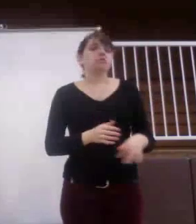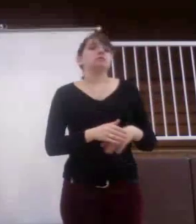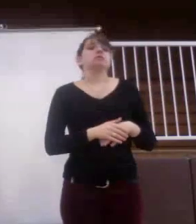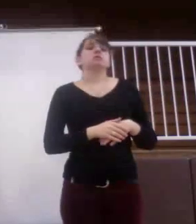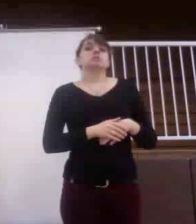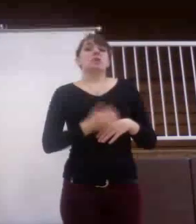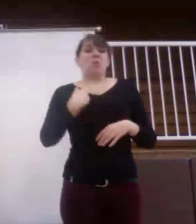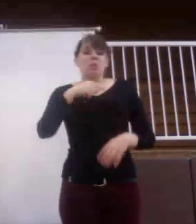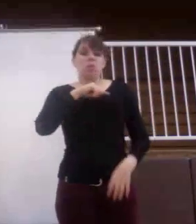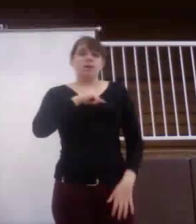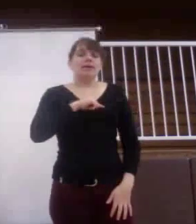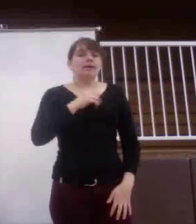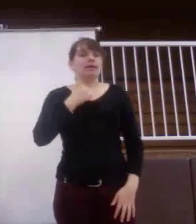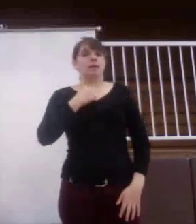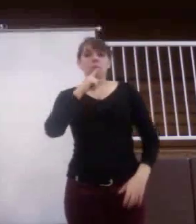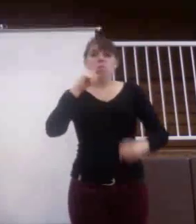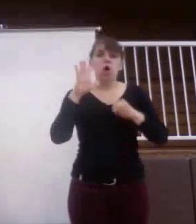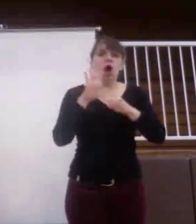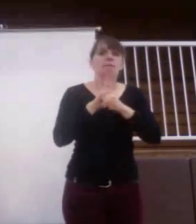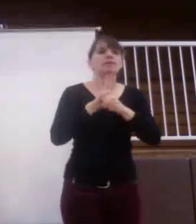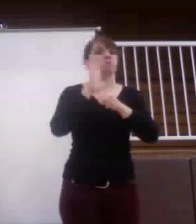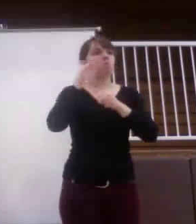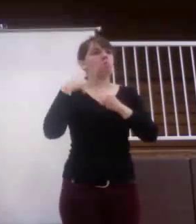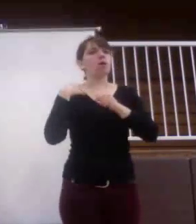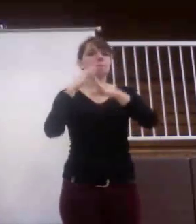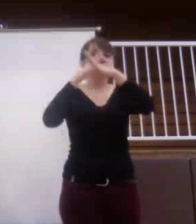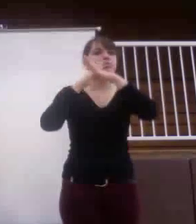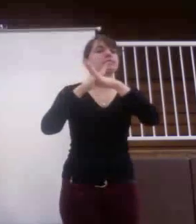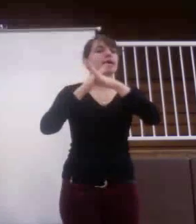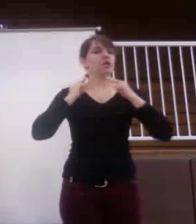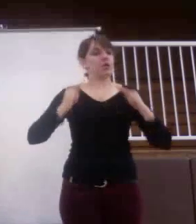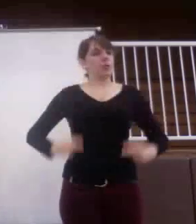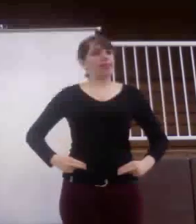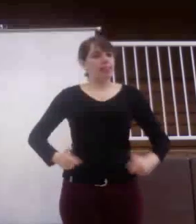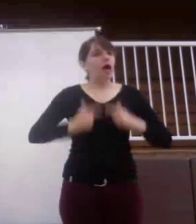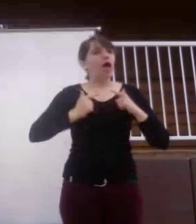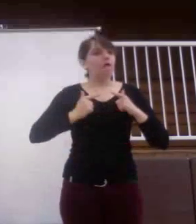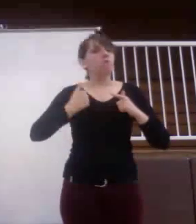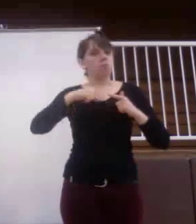when we have taken an oath to protect human life,